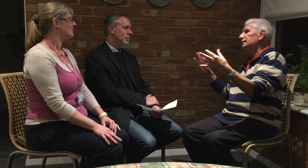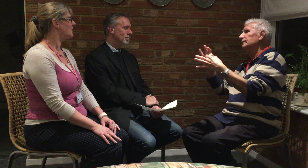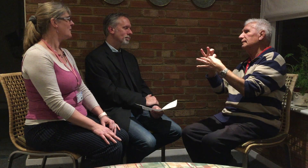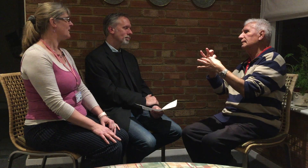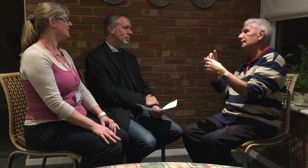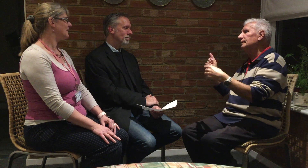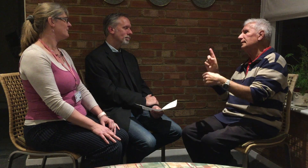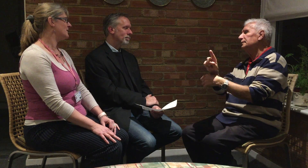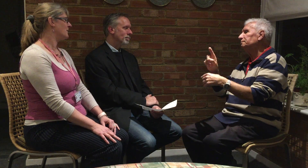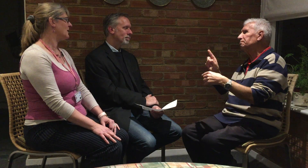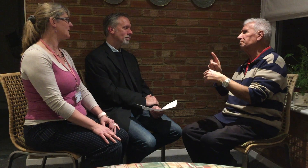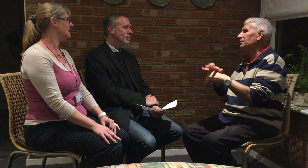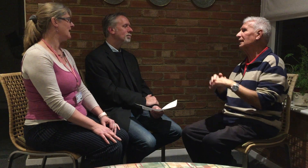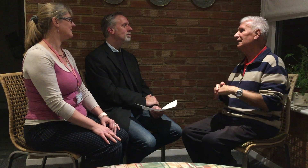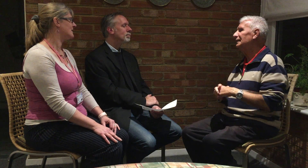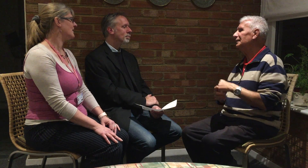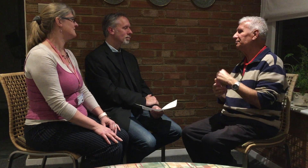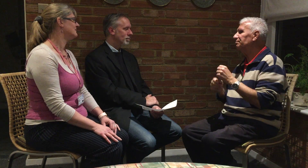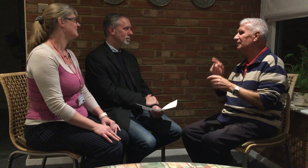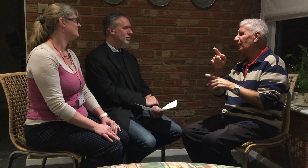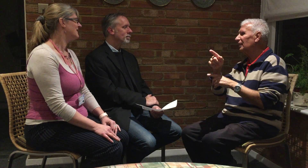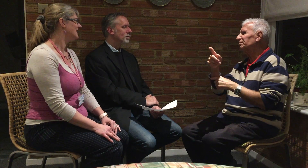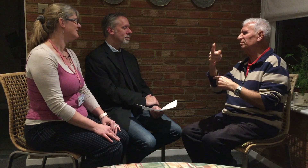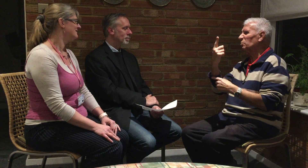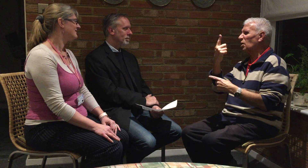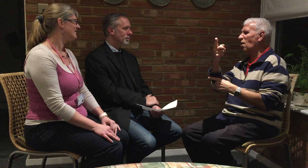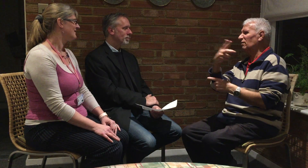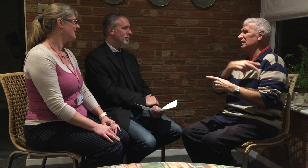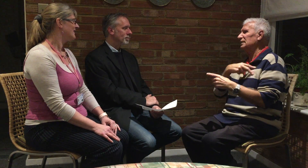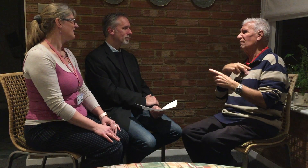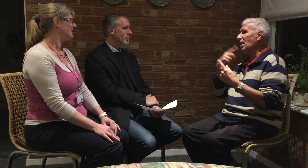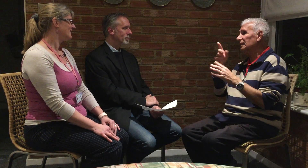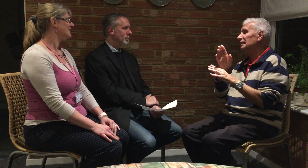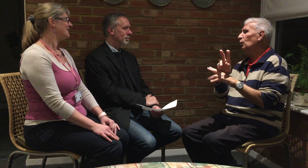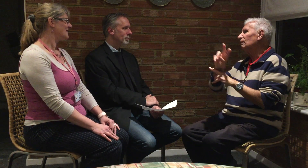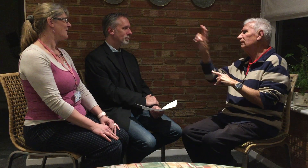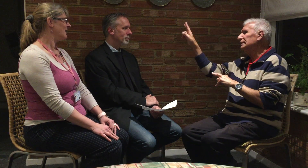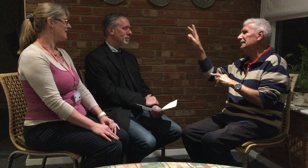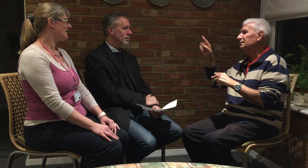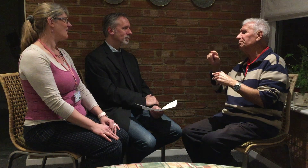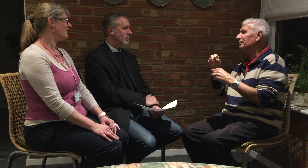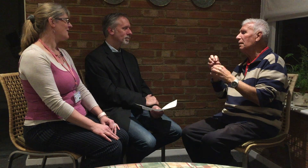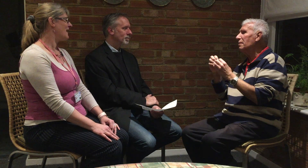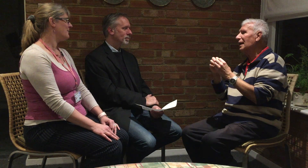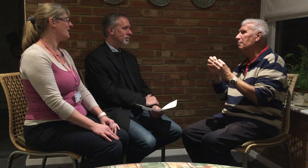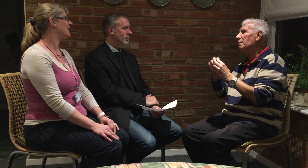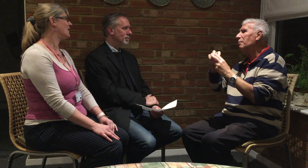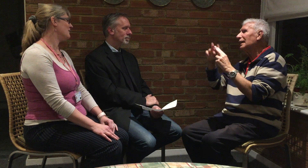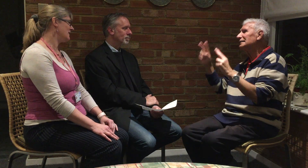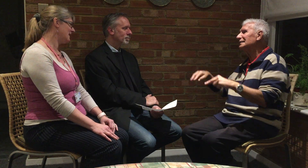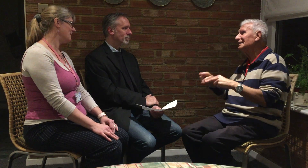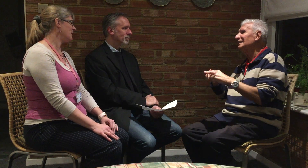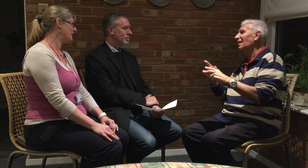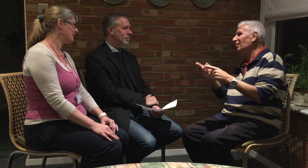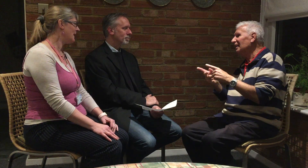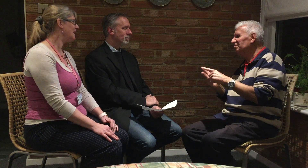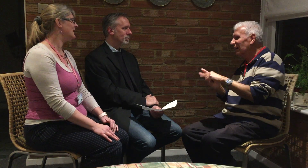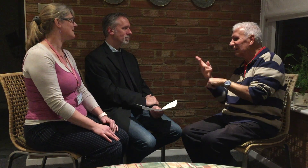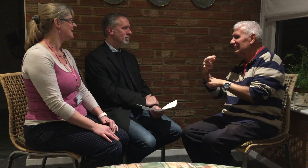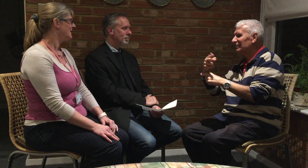but I worked in Guildford, so we kind of linked, so yeah. So I think the staff there would then go visit Buckingham Palace,